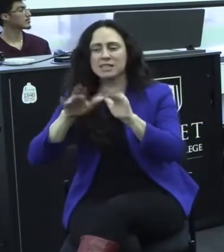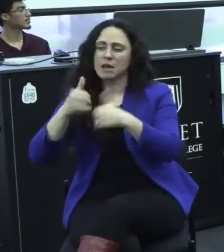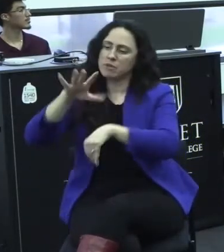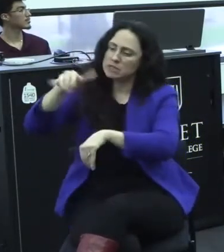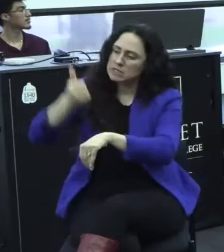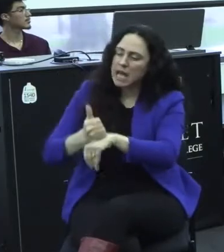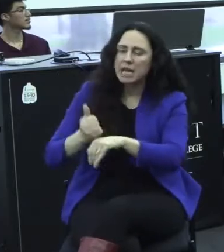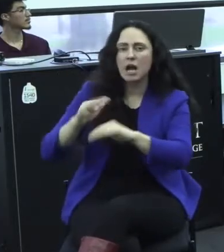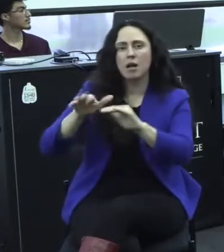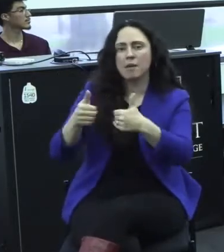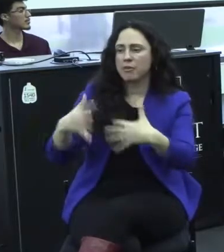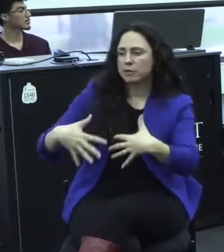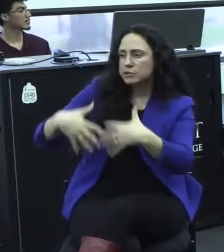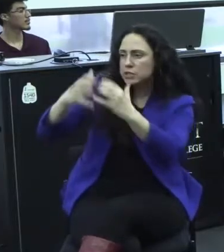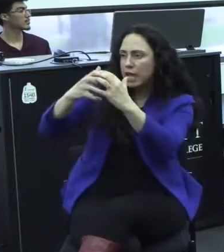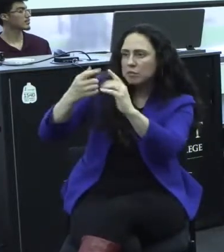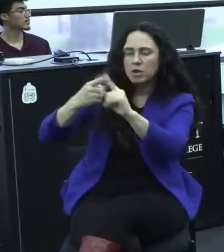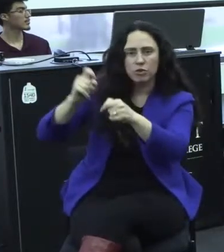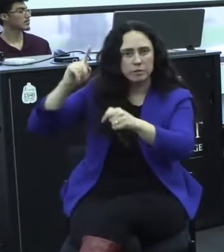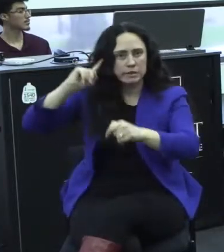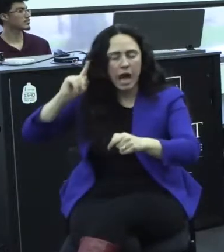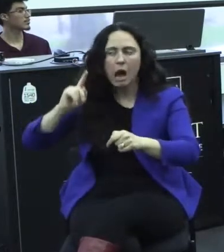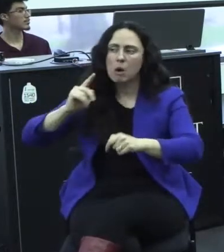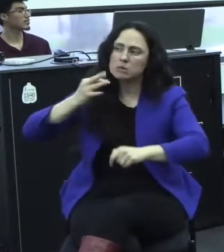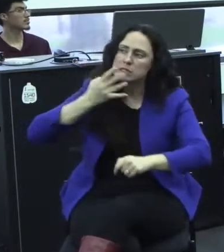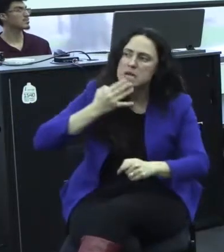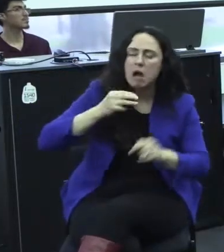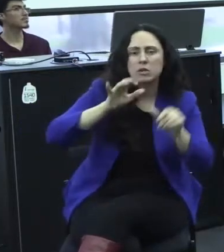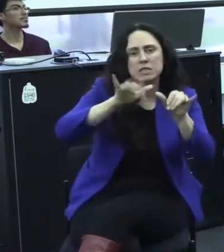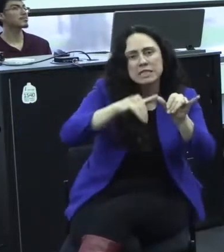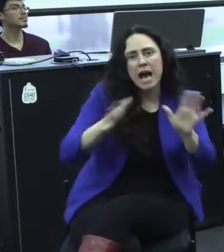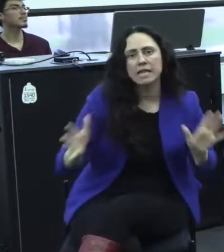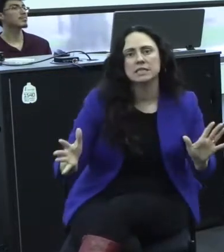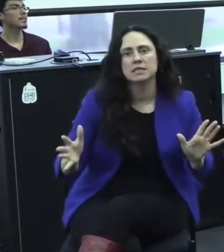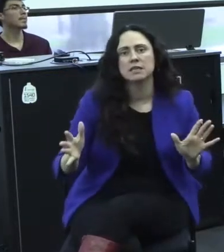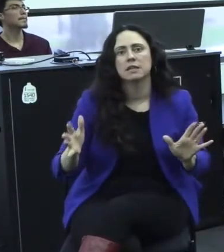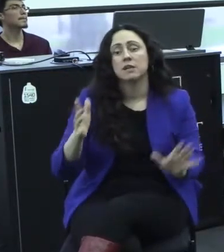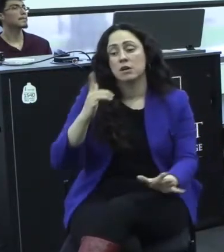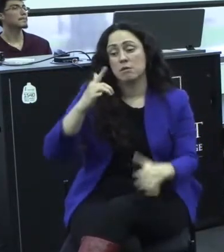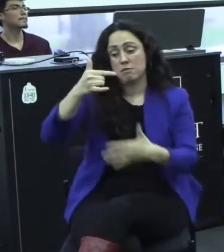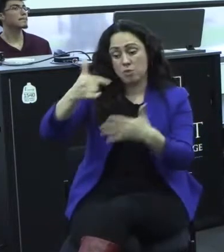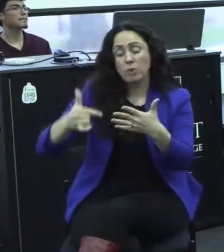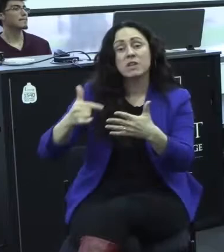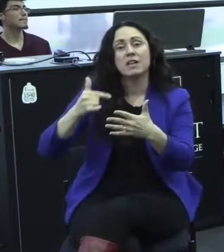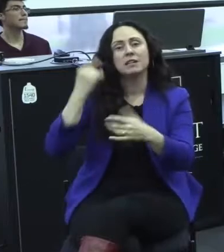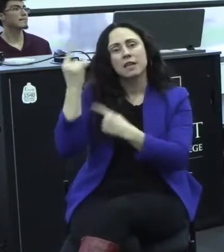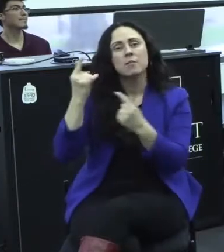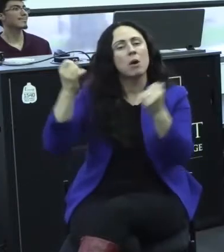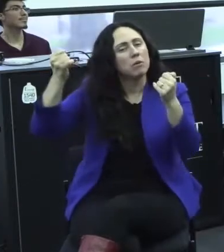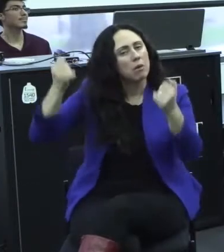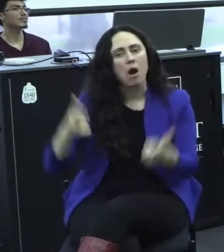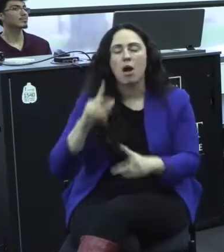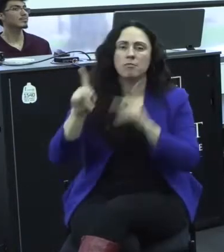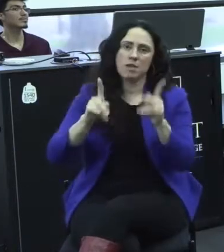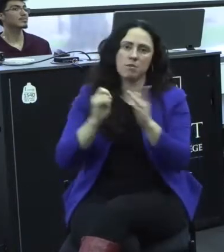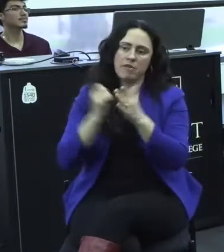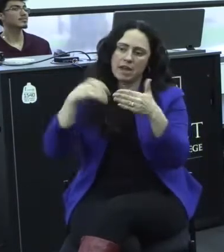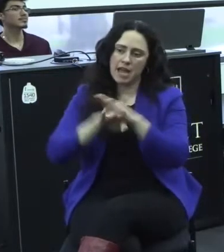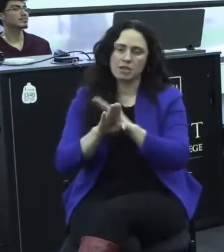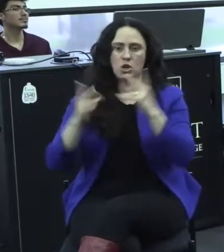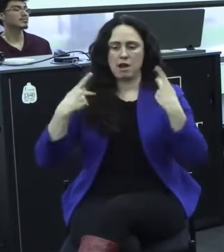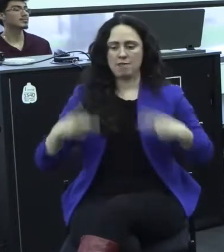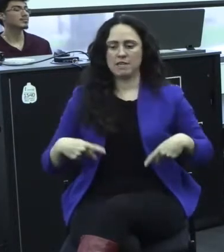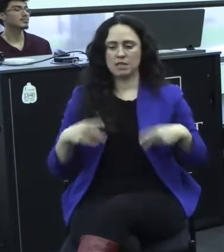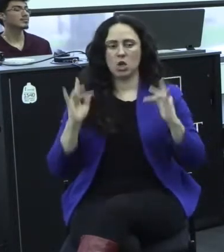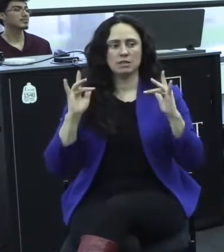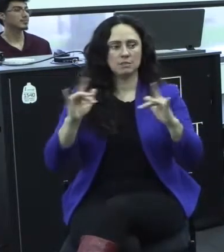how they're shaped, from sound to color to size. These are things in thinking about all people who enter a physical